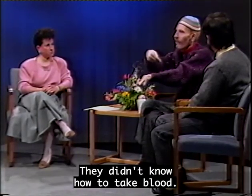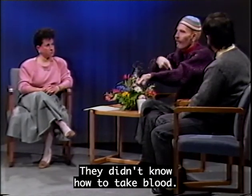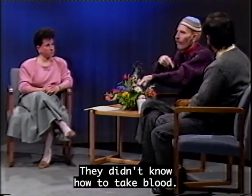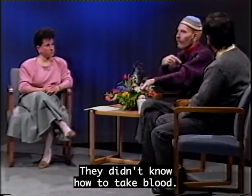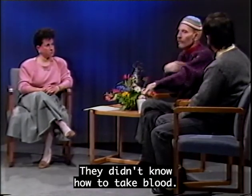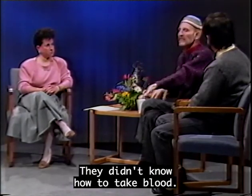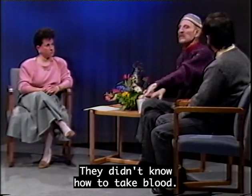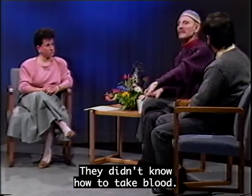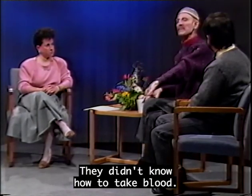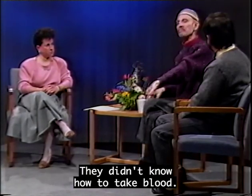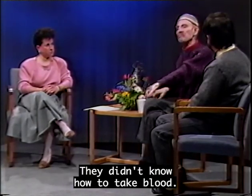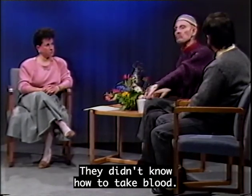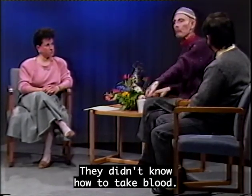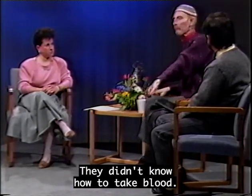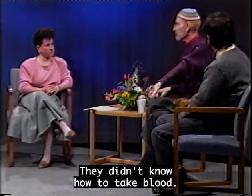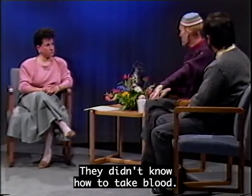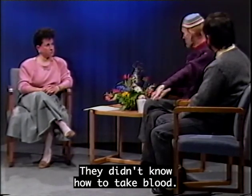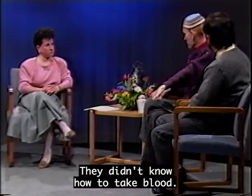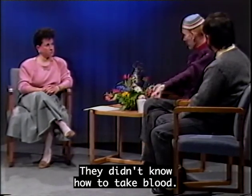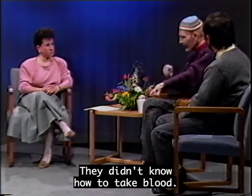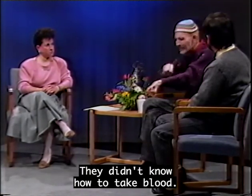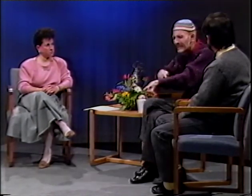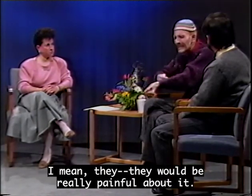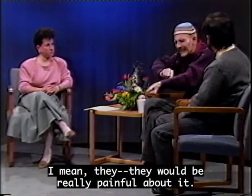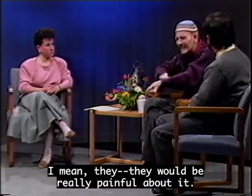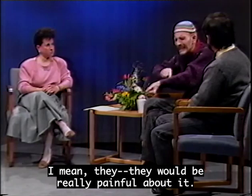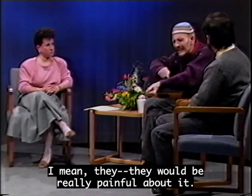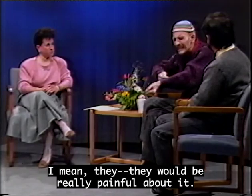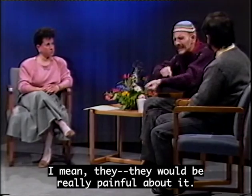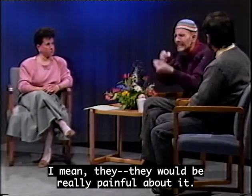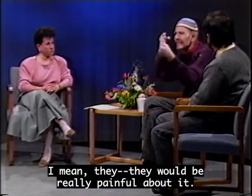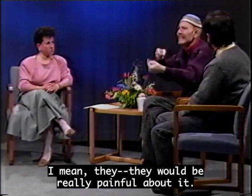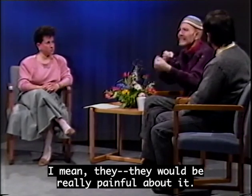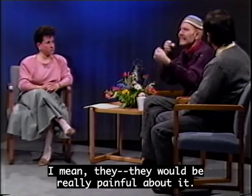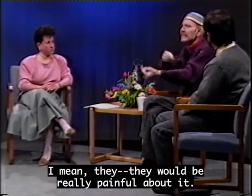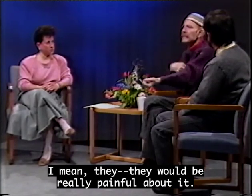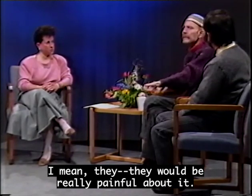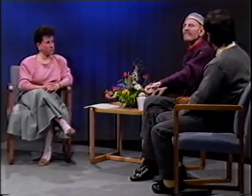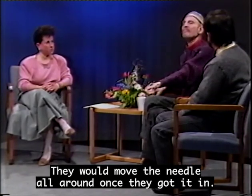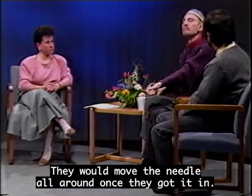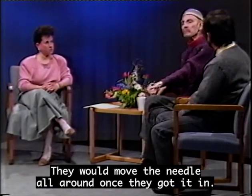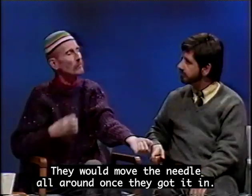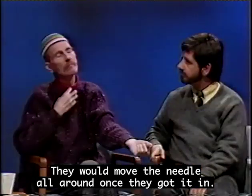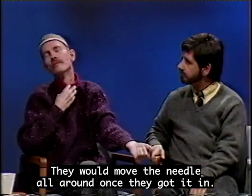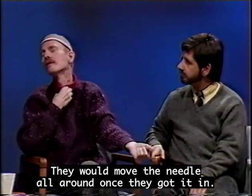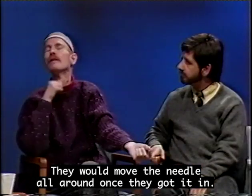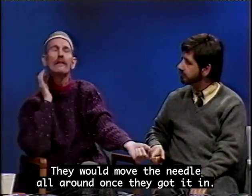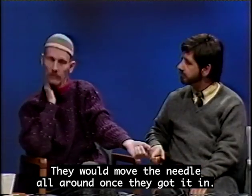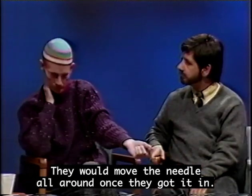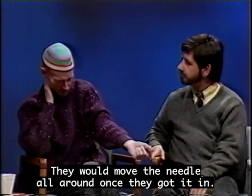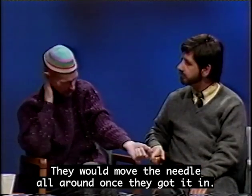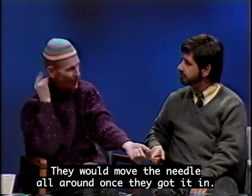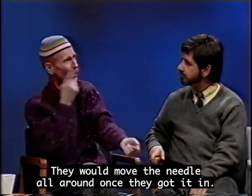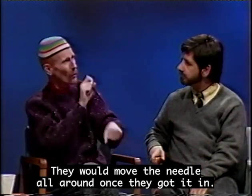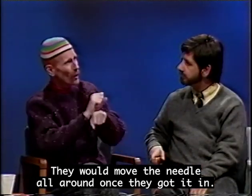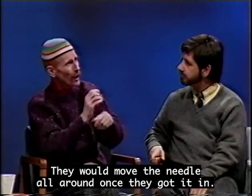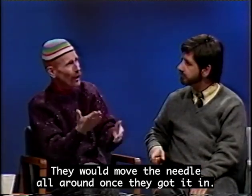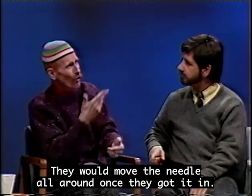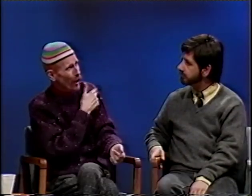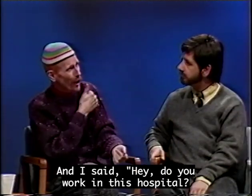how to take blood. I mean, they would be really painful about it. They would move the needle all around once they got it in. And I